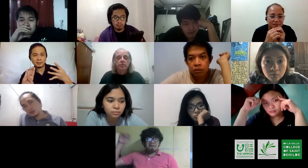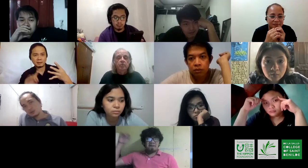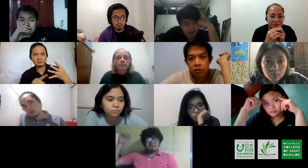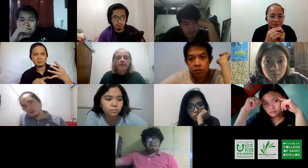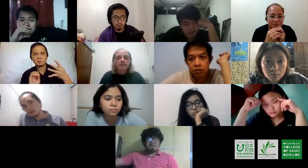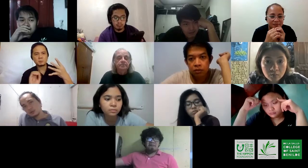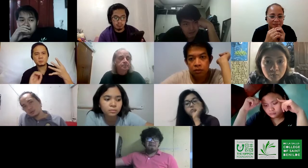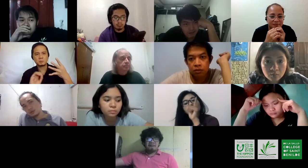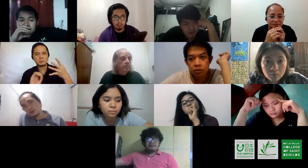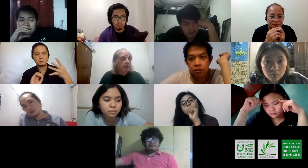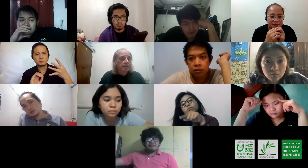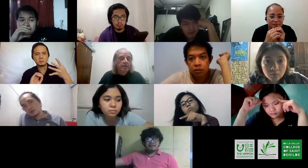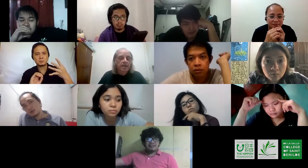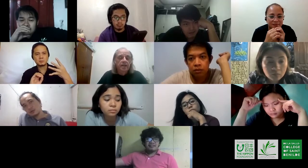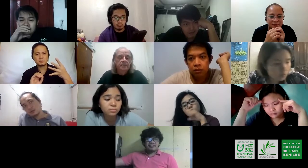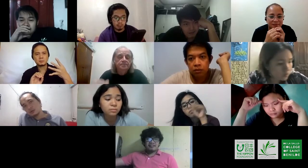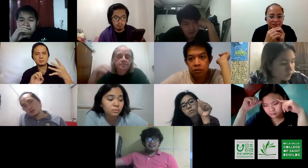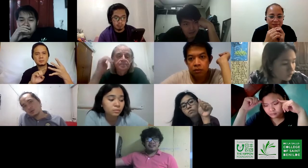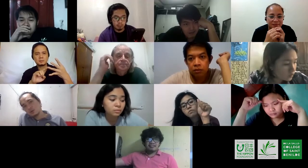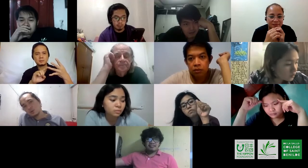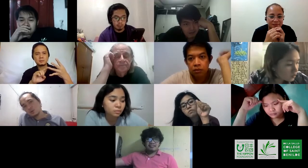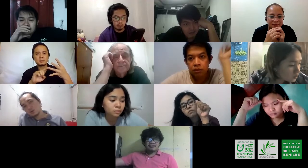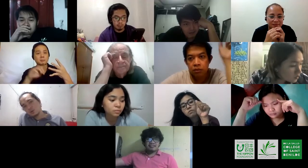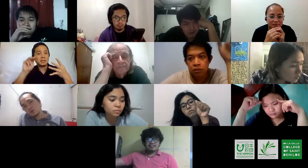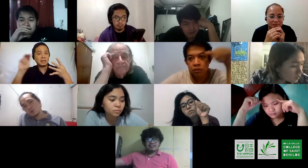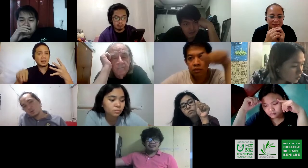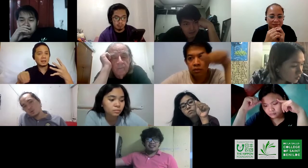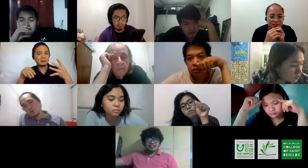A nor B. In Manila.